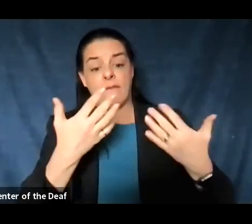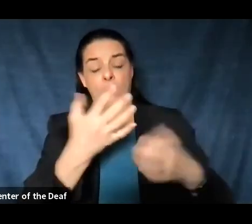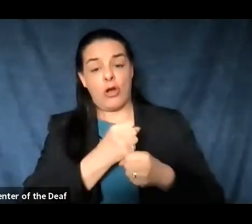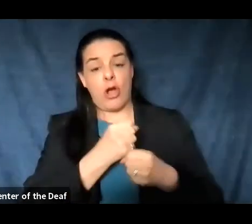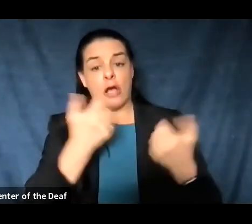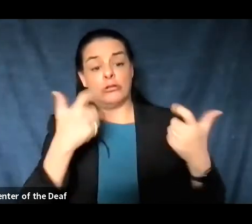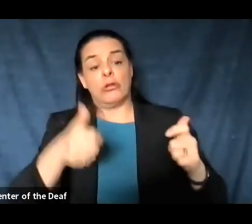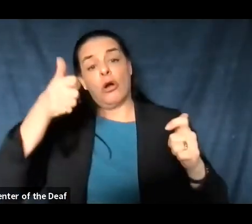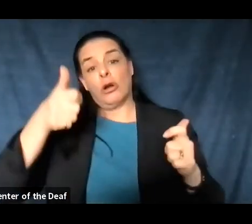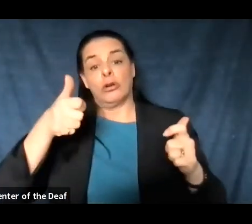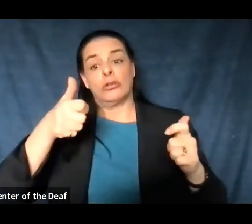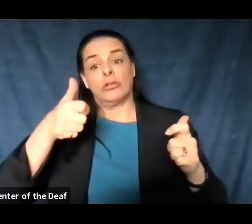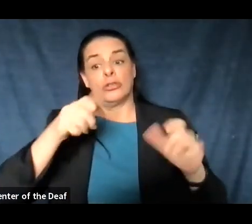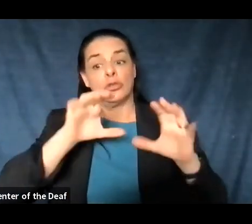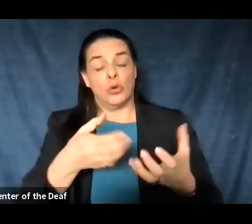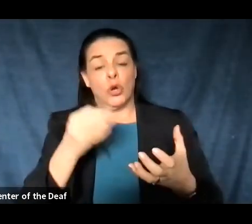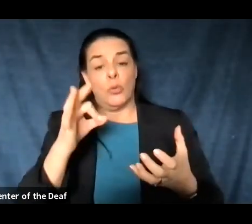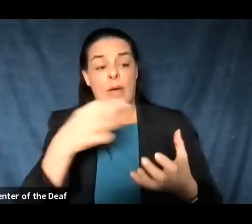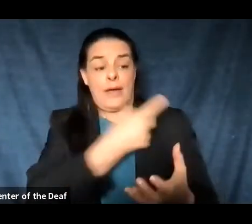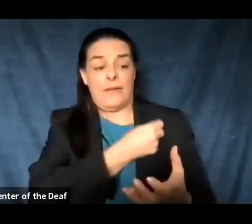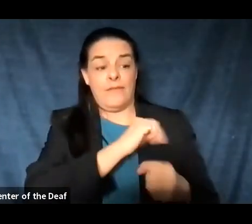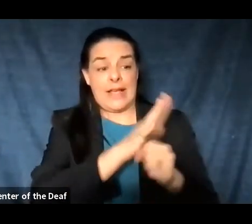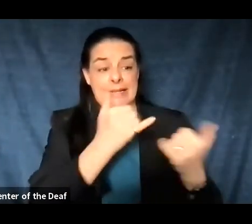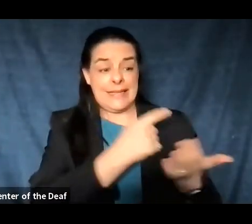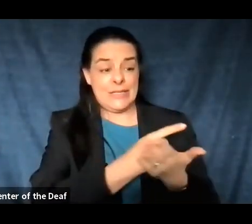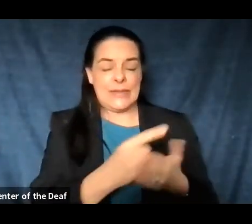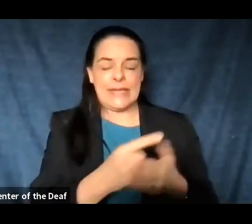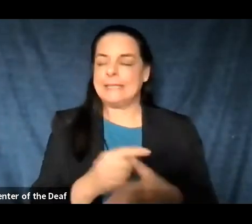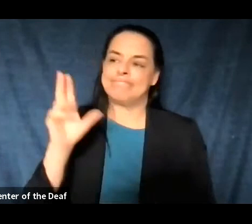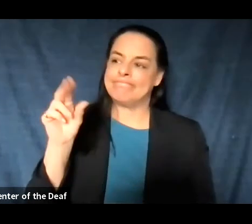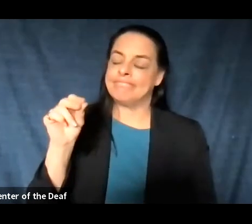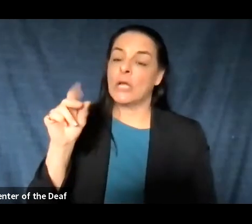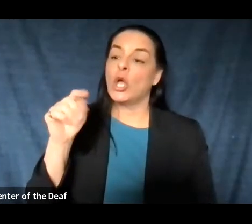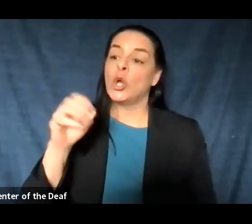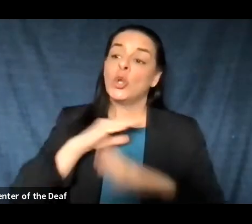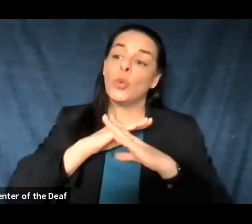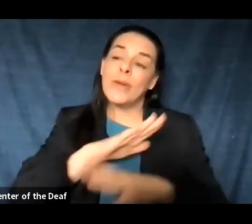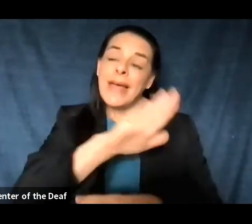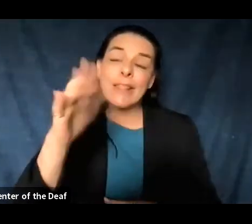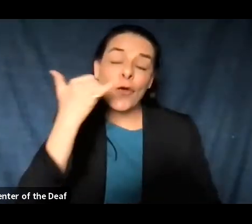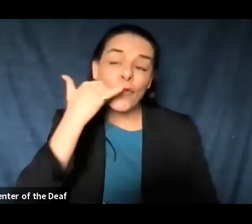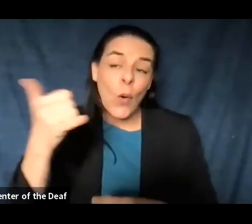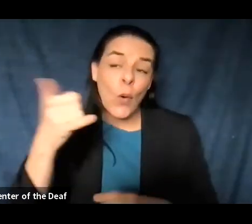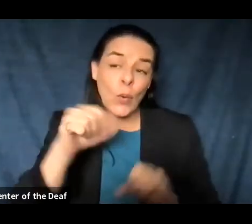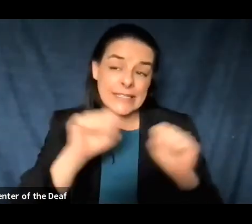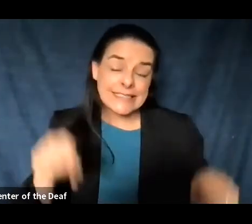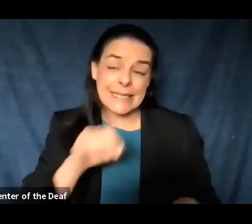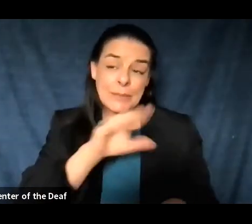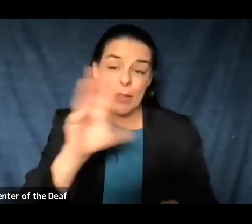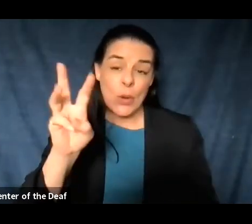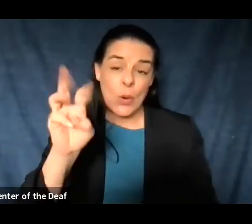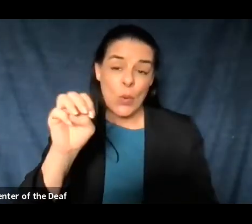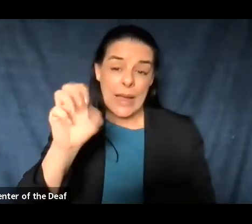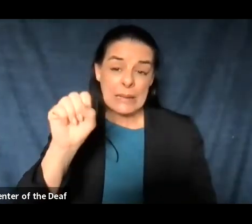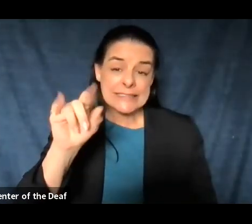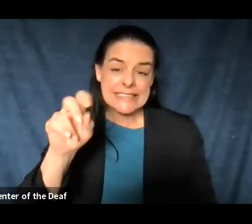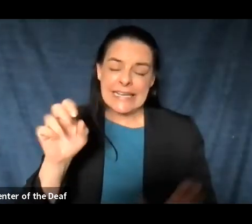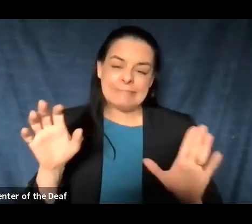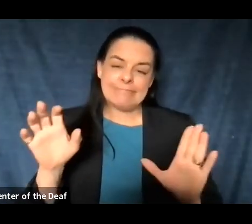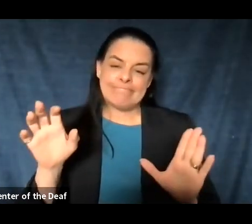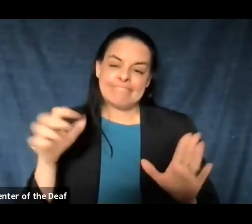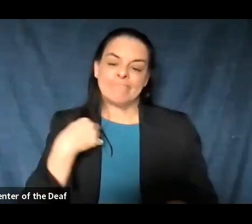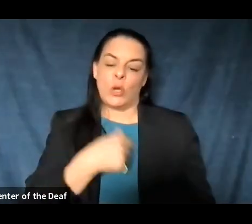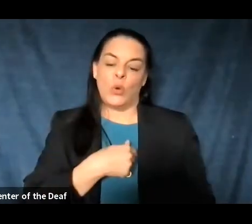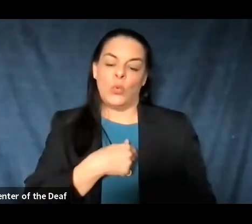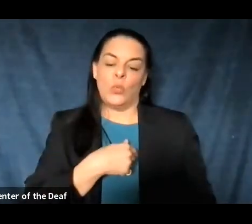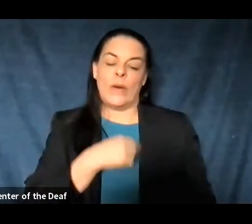shares of vaccine this week? No, in an effort to protect their phone systems and their websites, we